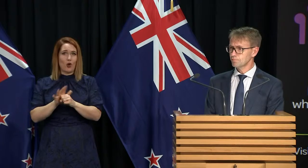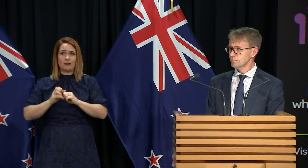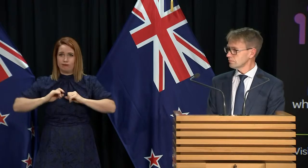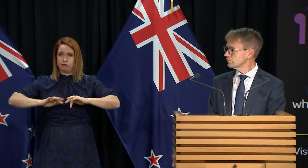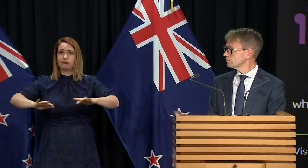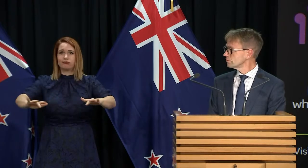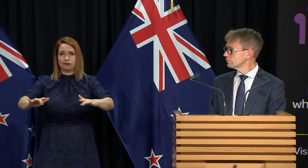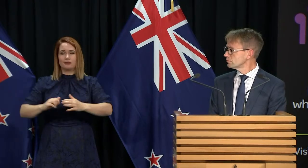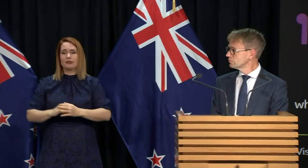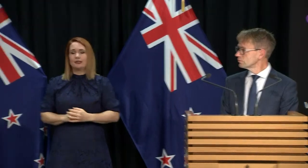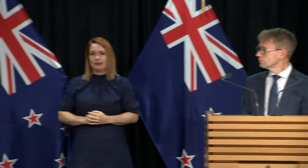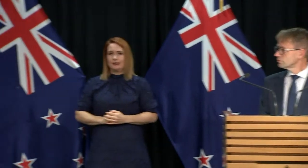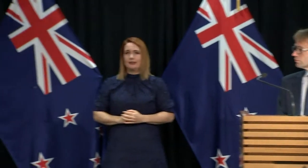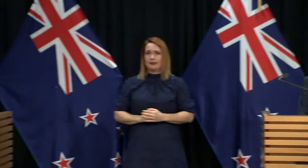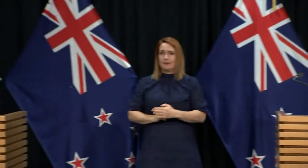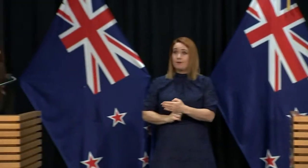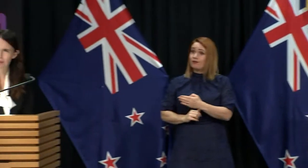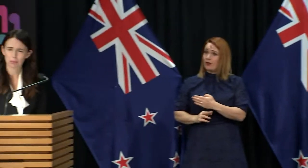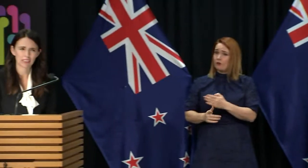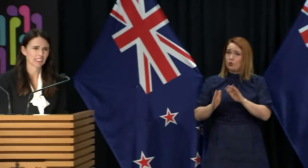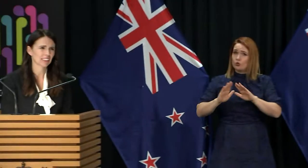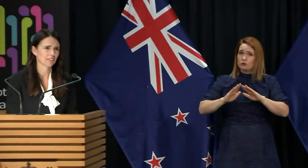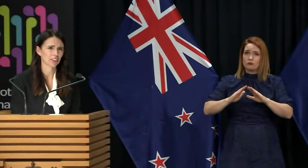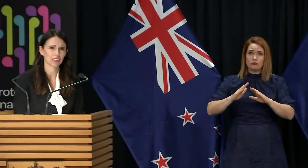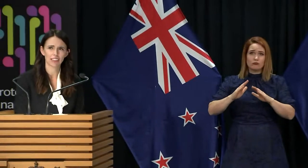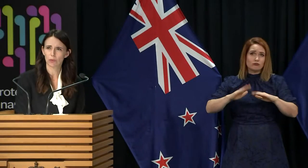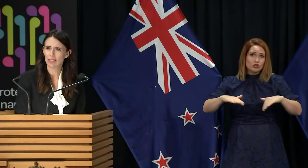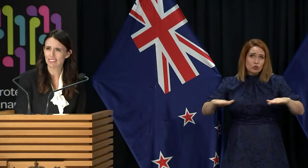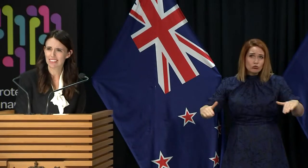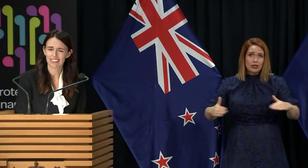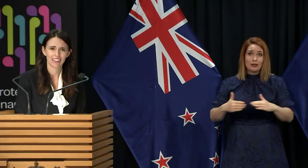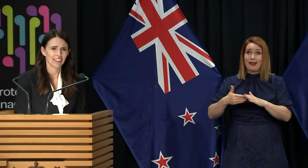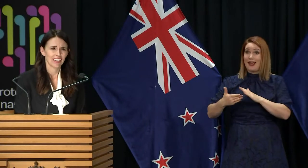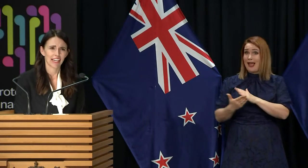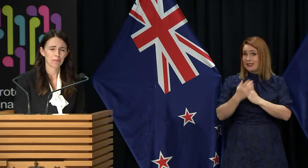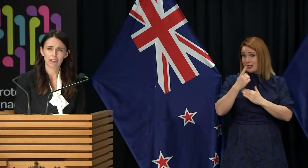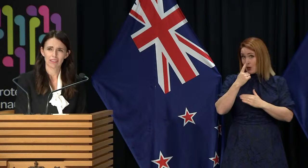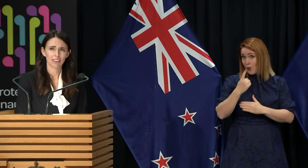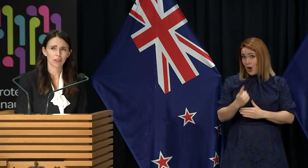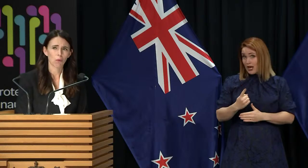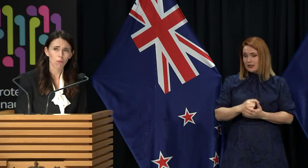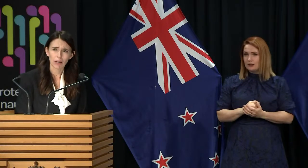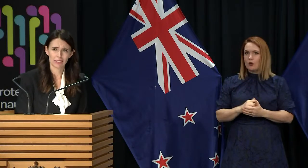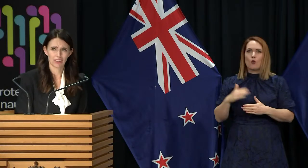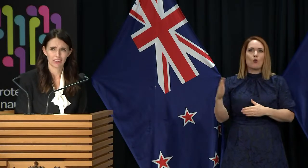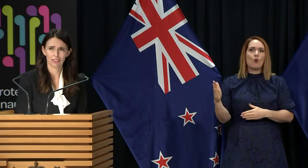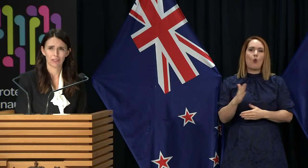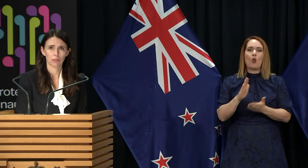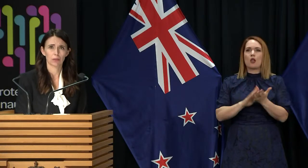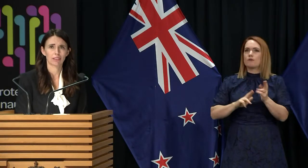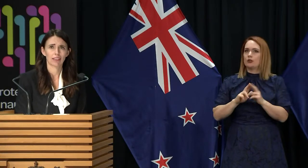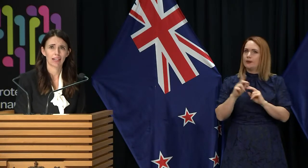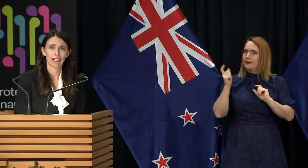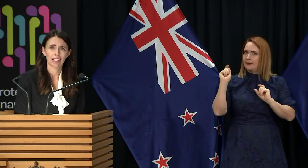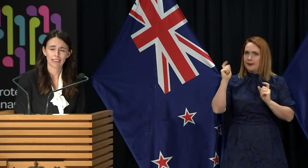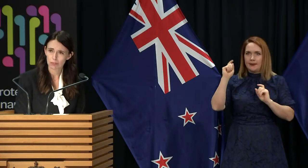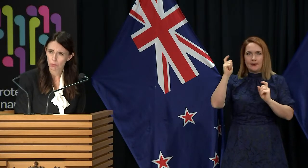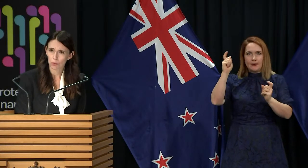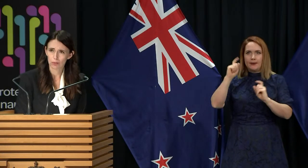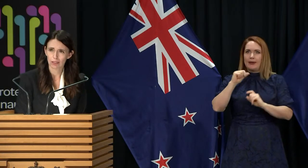think for children, young children in particular, for those under ones, any parent is always concerned when